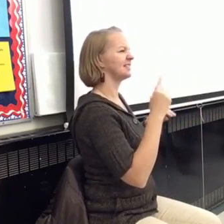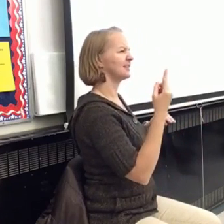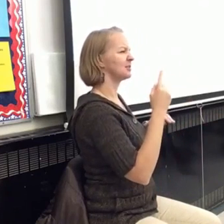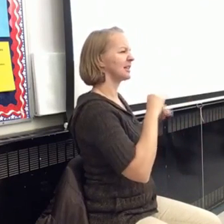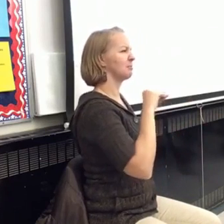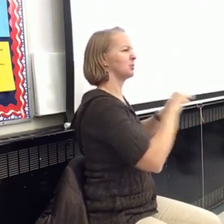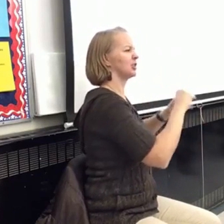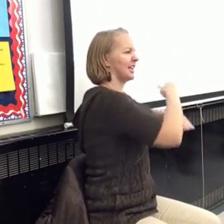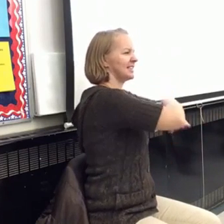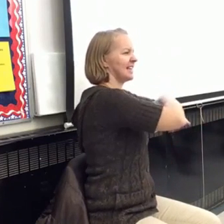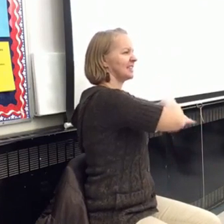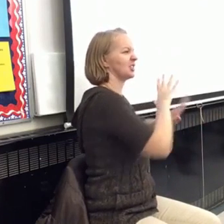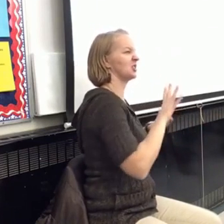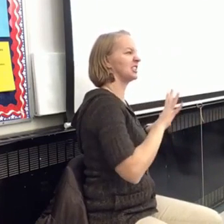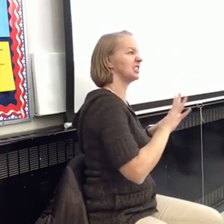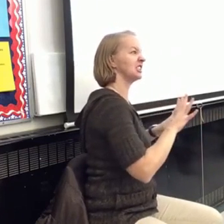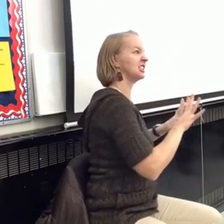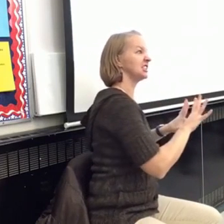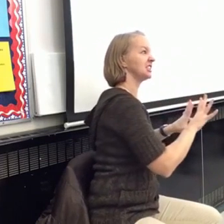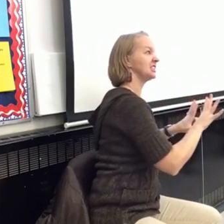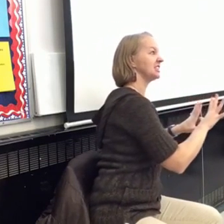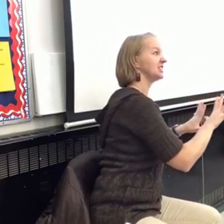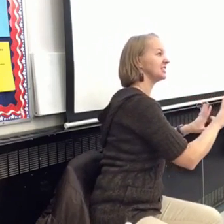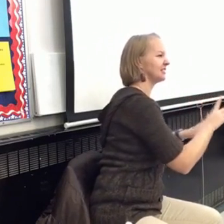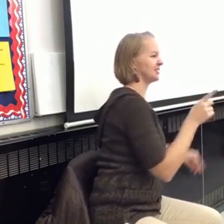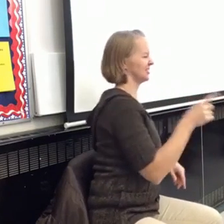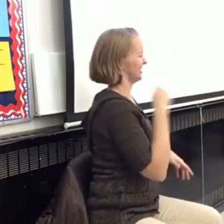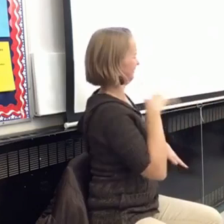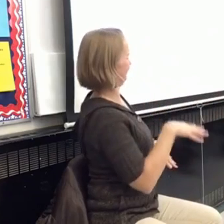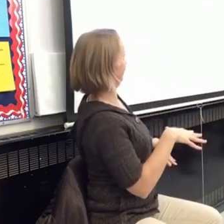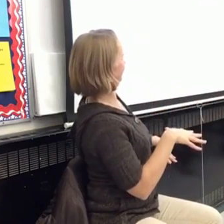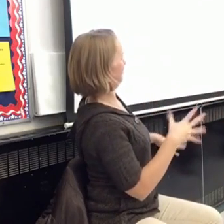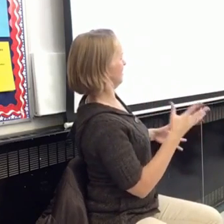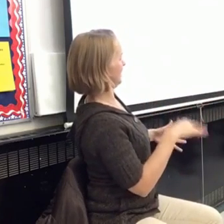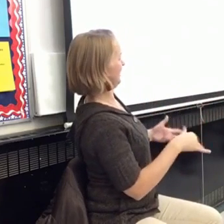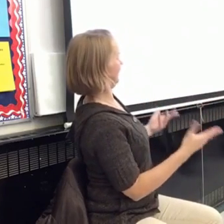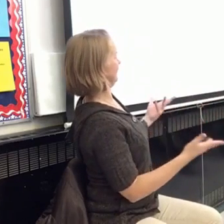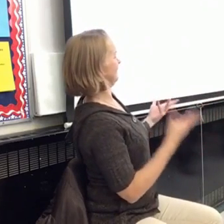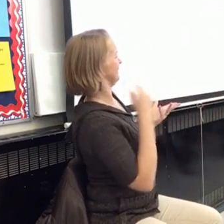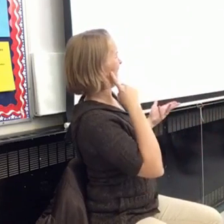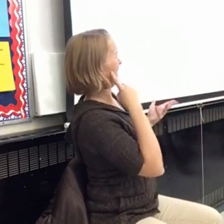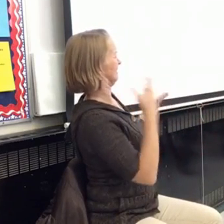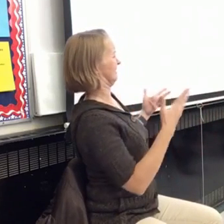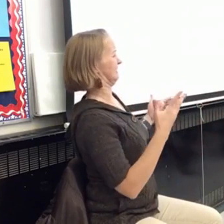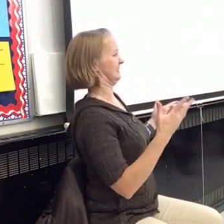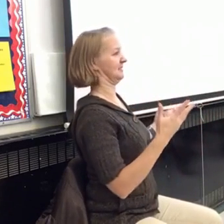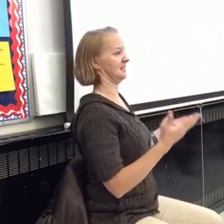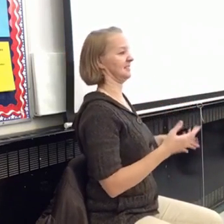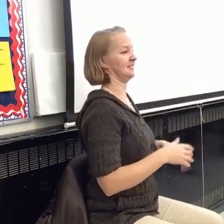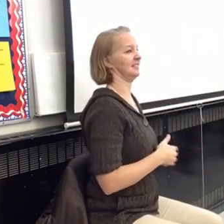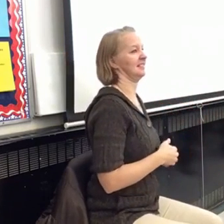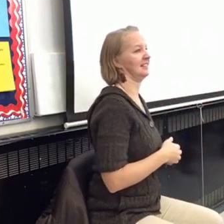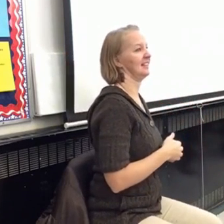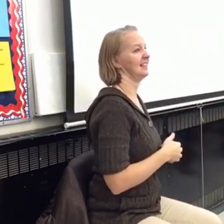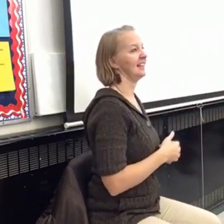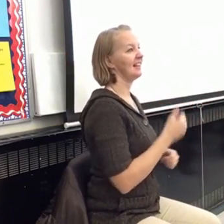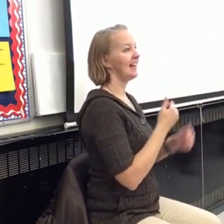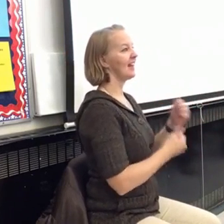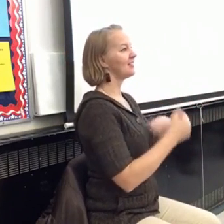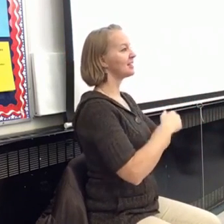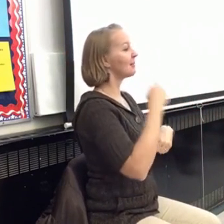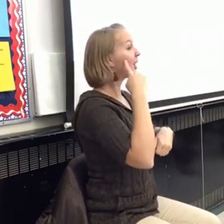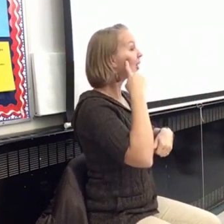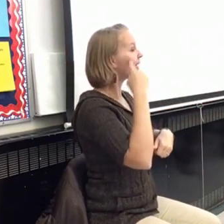Am I the one who heard that? No. Okay. Dragging around the table. Oh. I don't know. Every time I hear those, I worry it's an